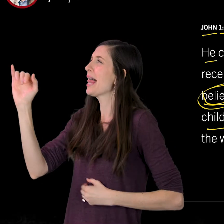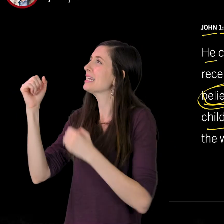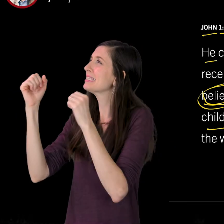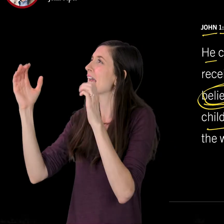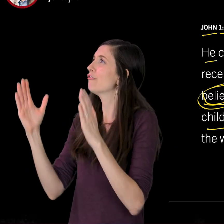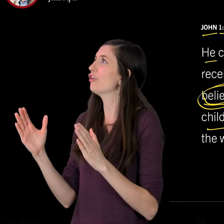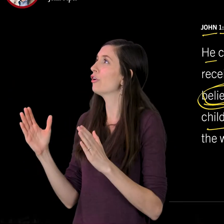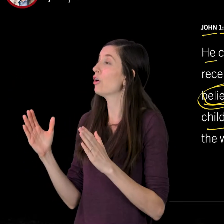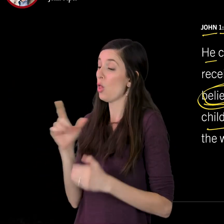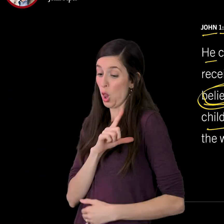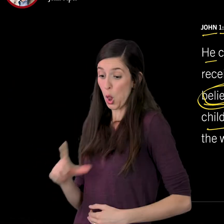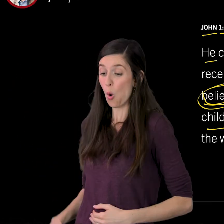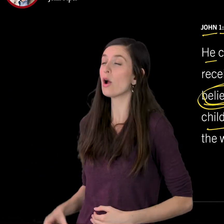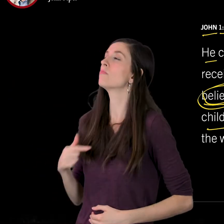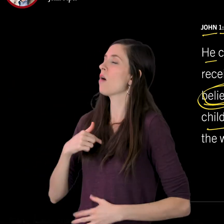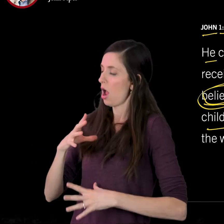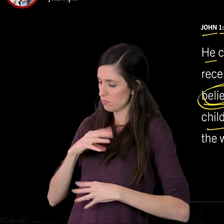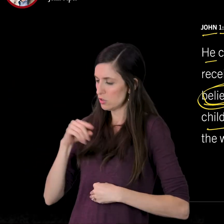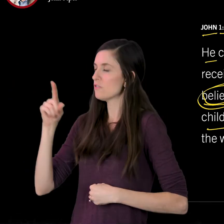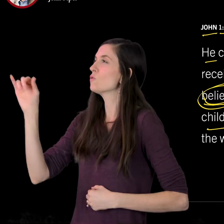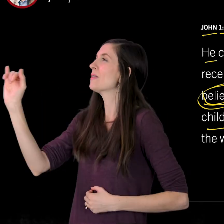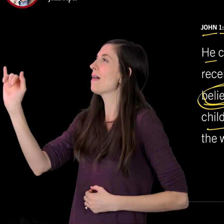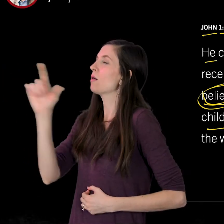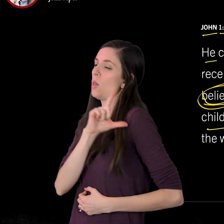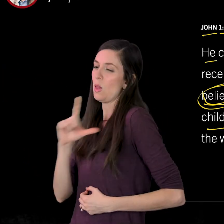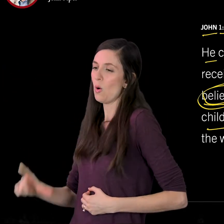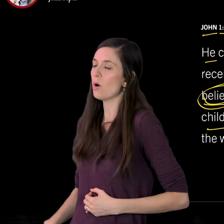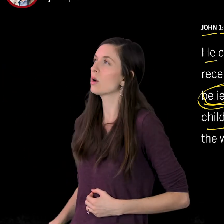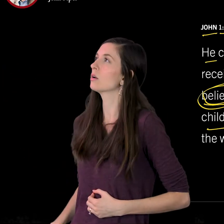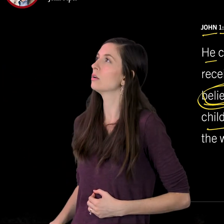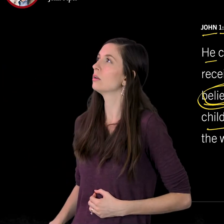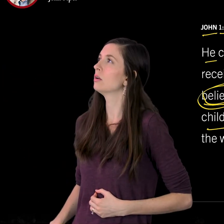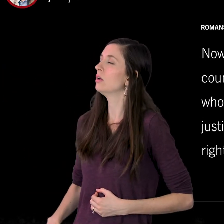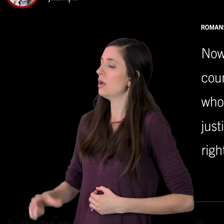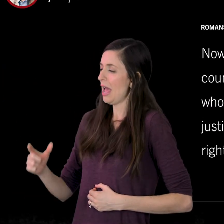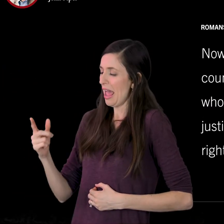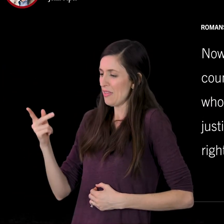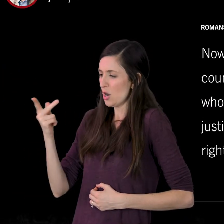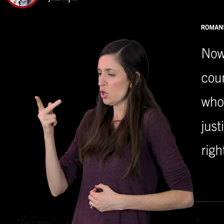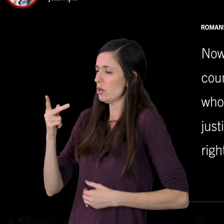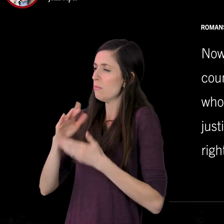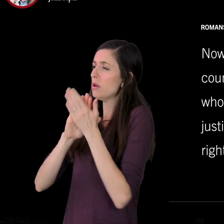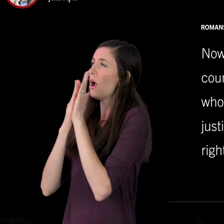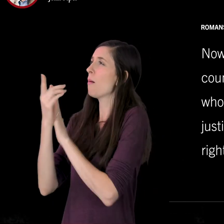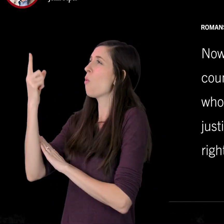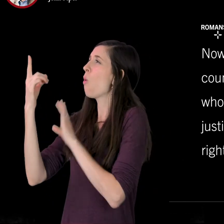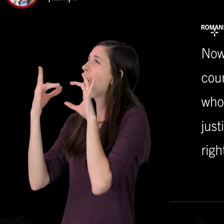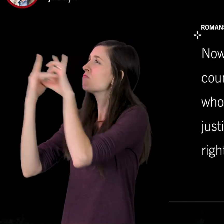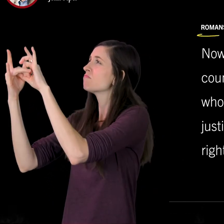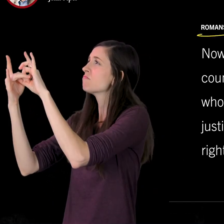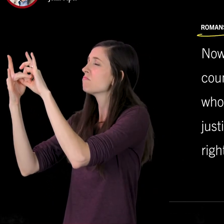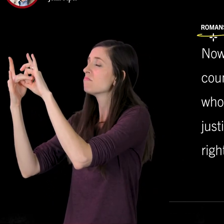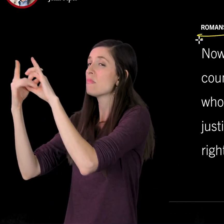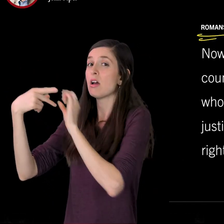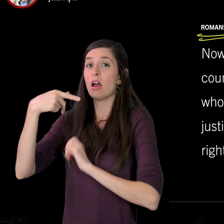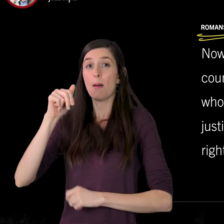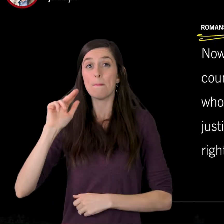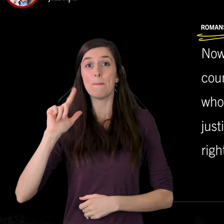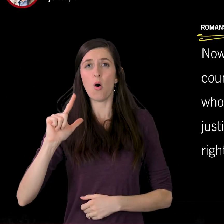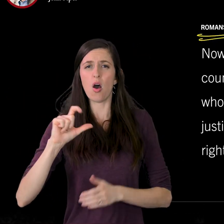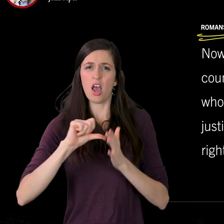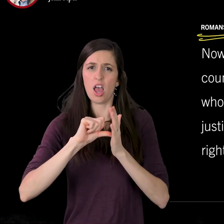him as Savior we become one with him by receiving him and Paul says it in an